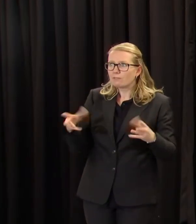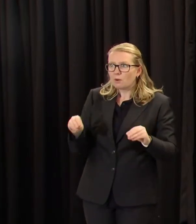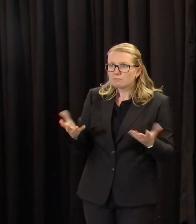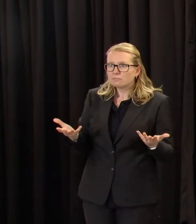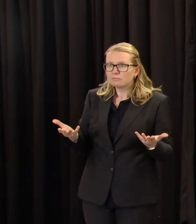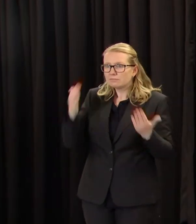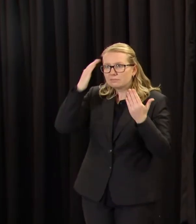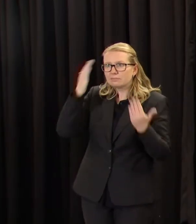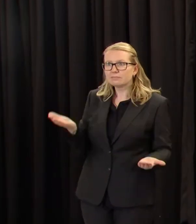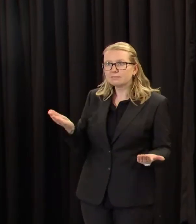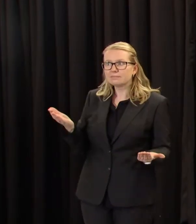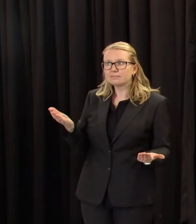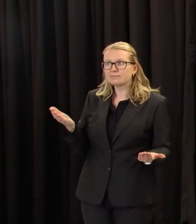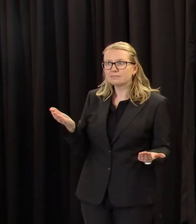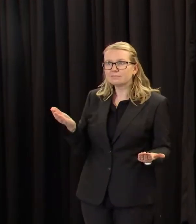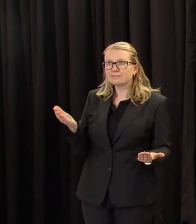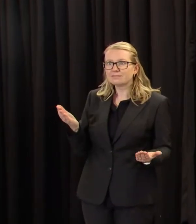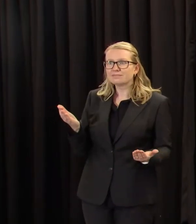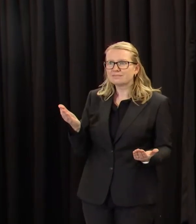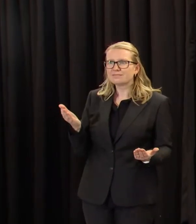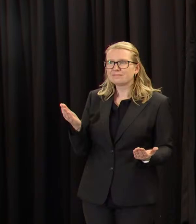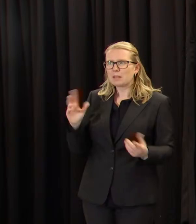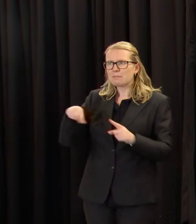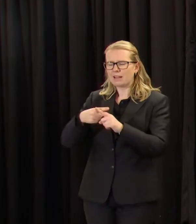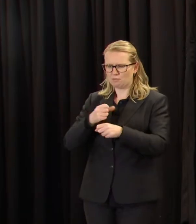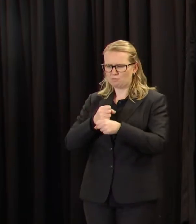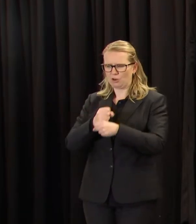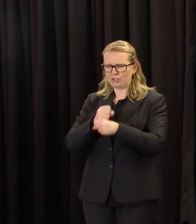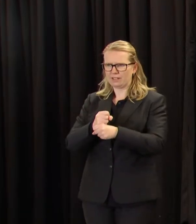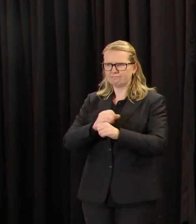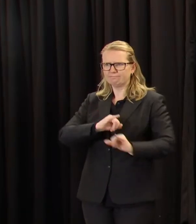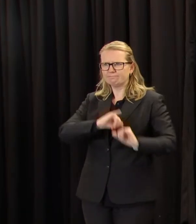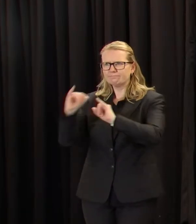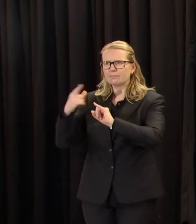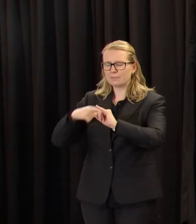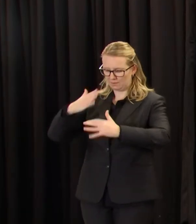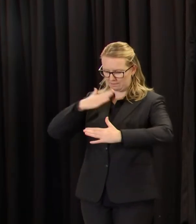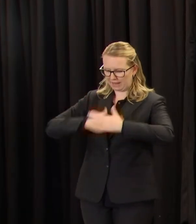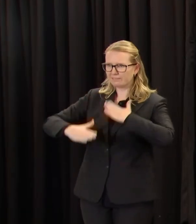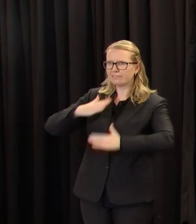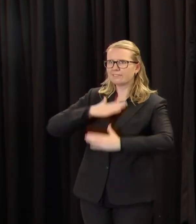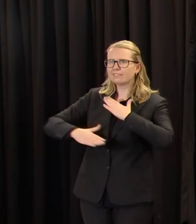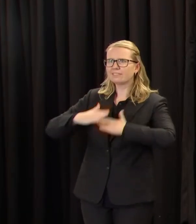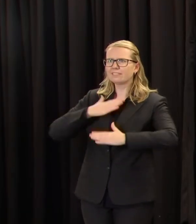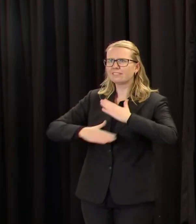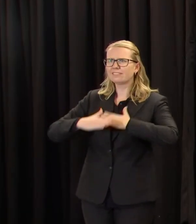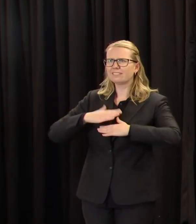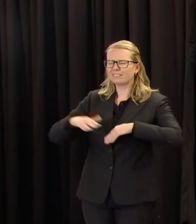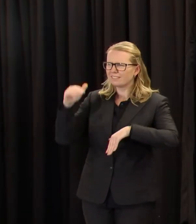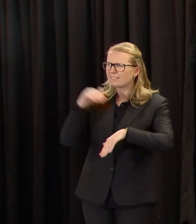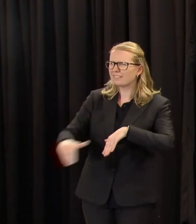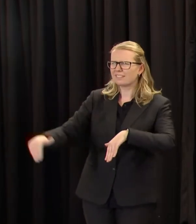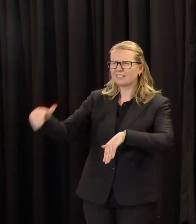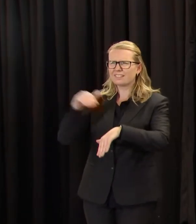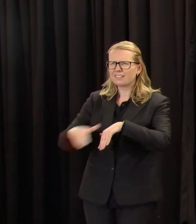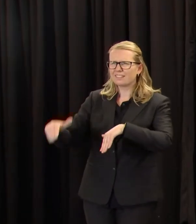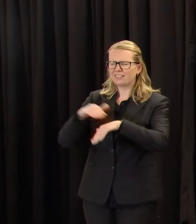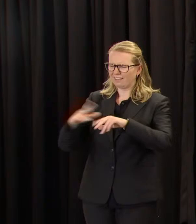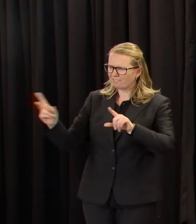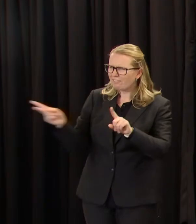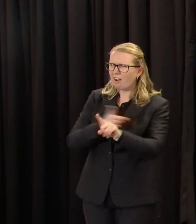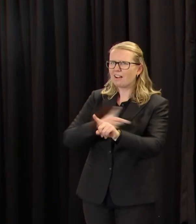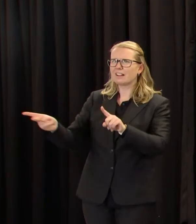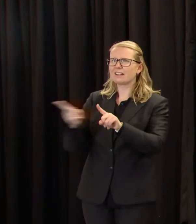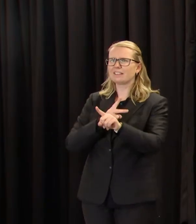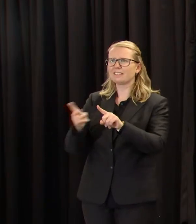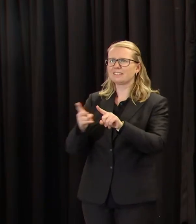It was also appalling for the absolutely disgusting way in which some people behaved. It's just never appropriate to be violent